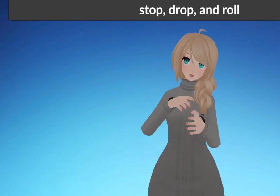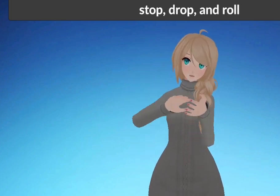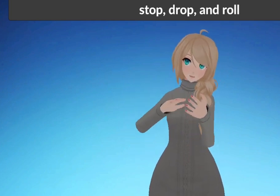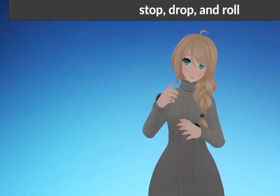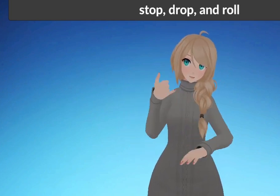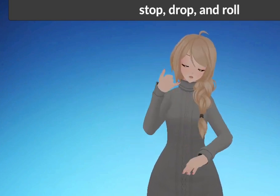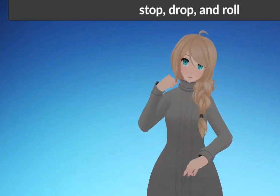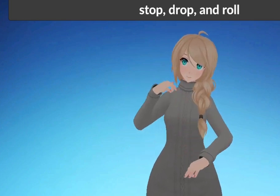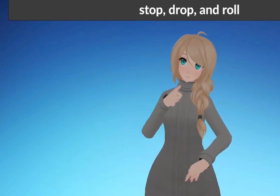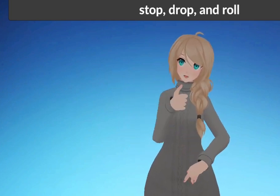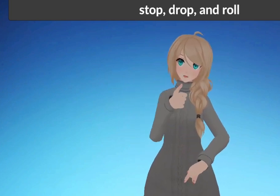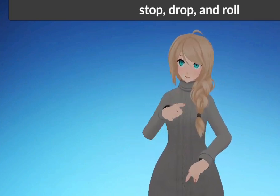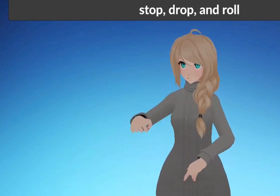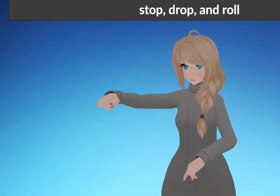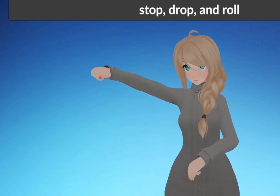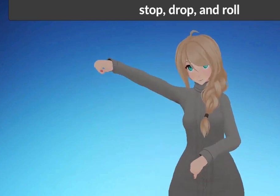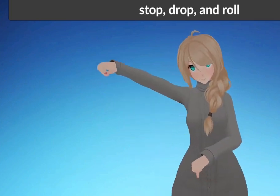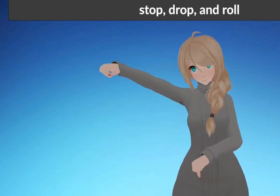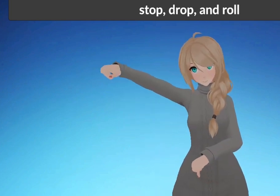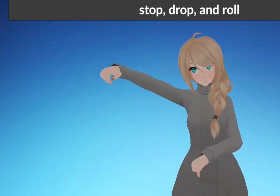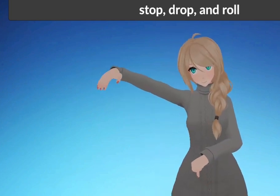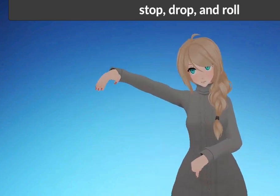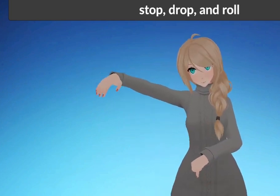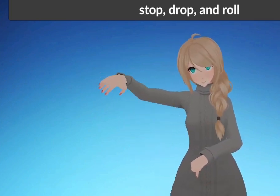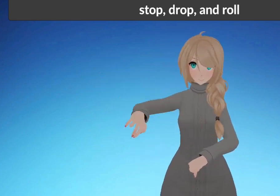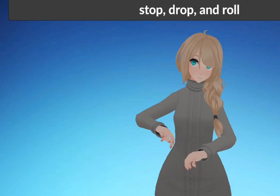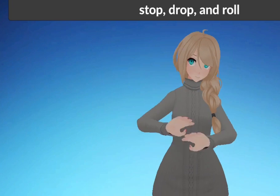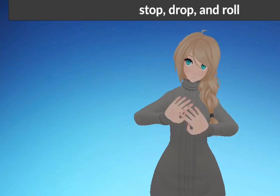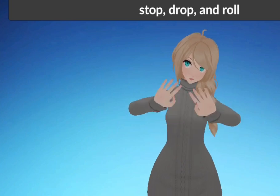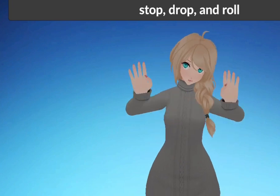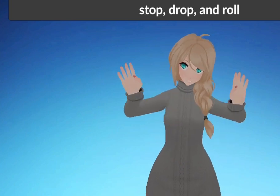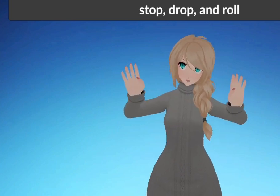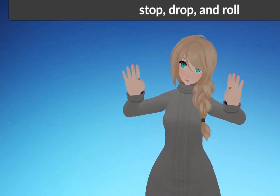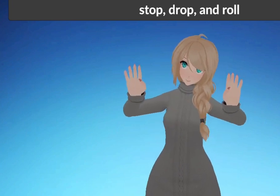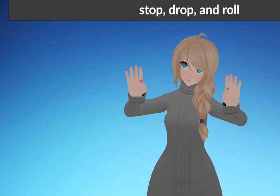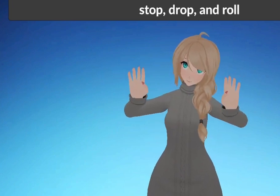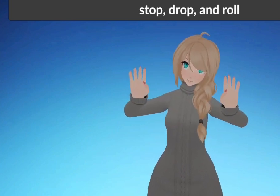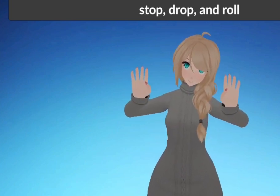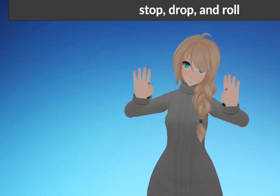I gave me microphone. No, not that.